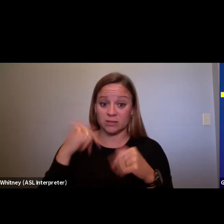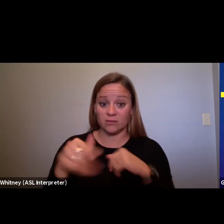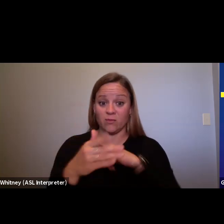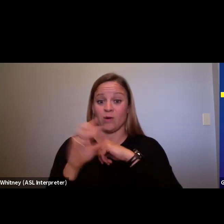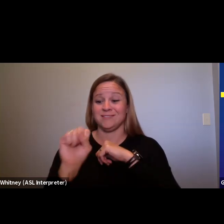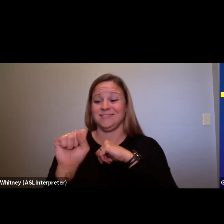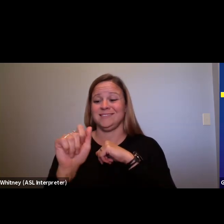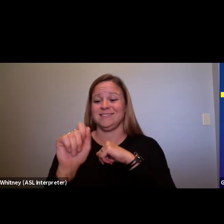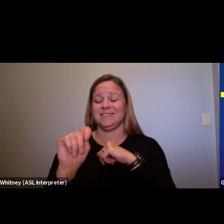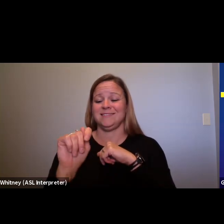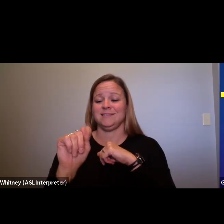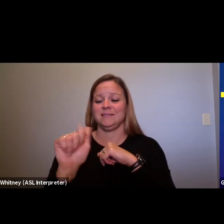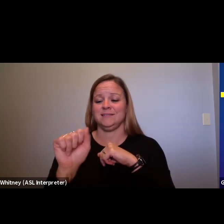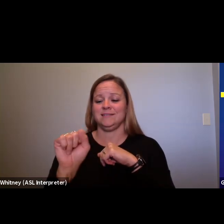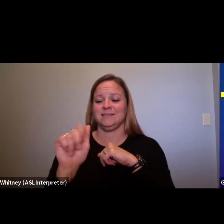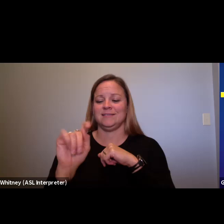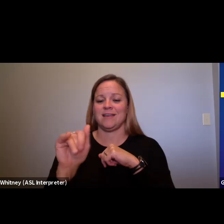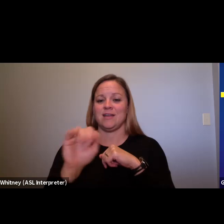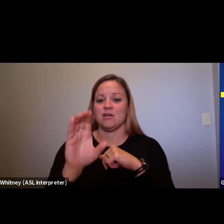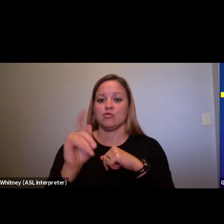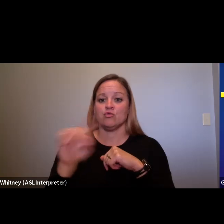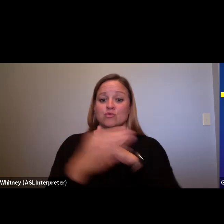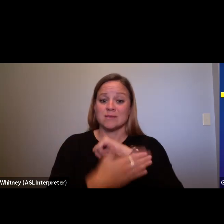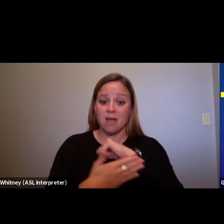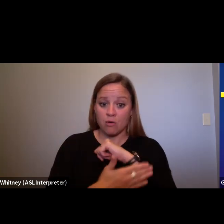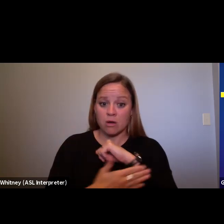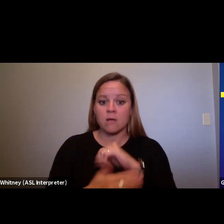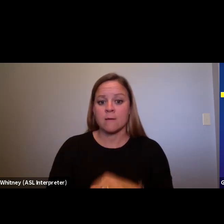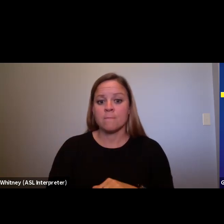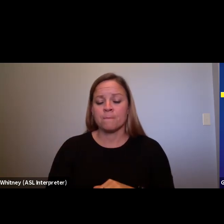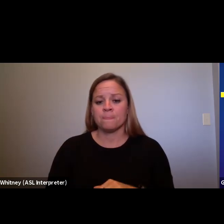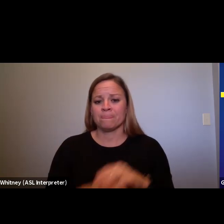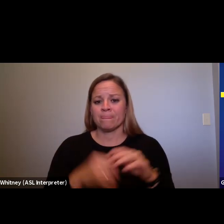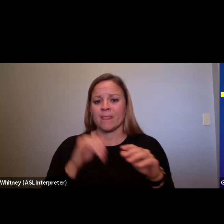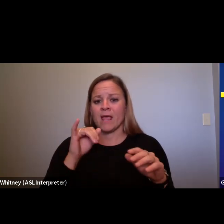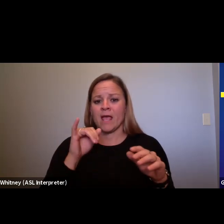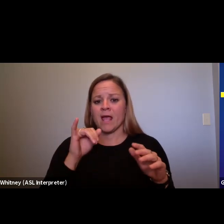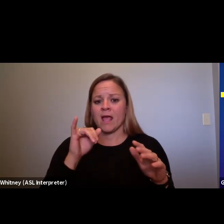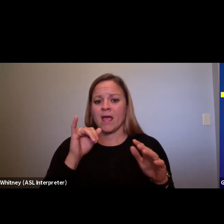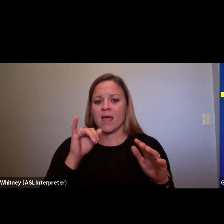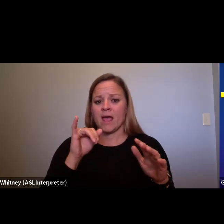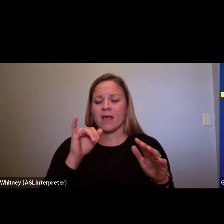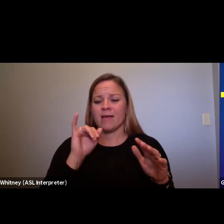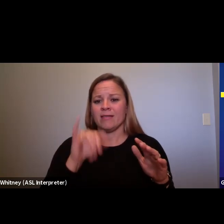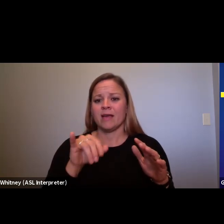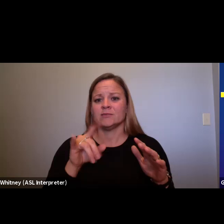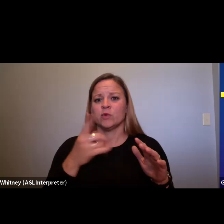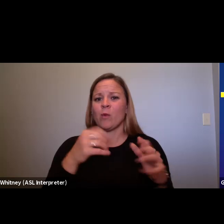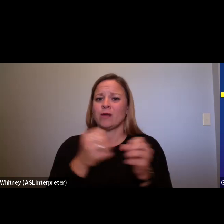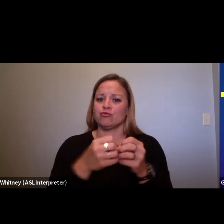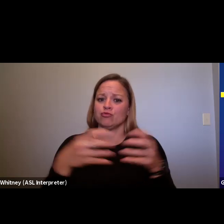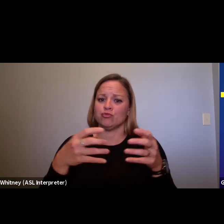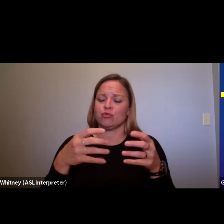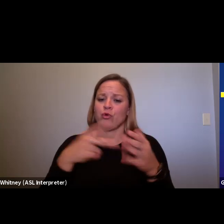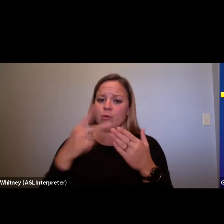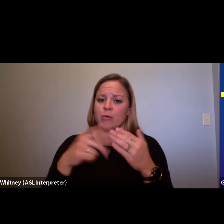have a established rapid housing program in Maury County. And that's the goal for us. We want to grow the program to Santa Cruz and